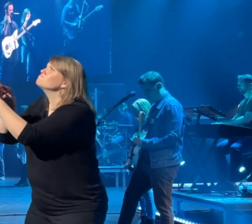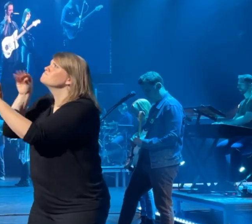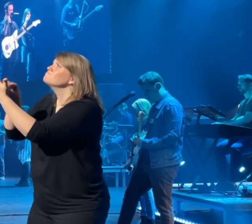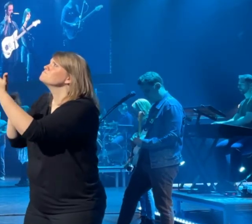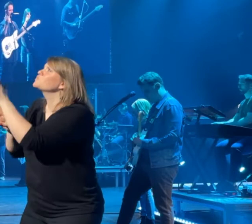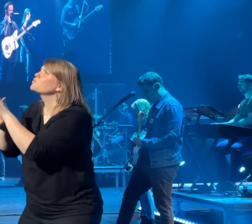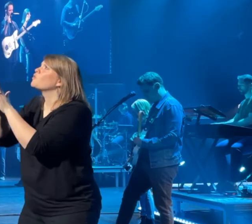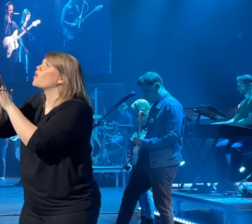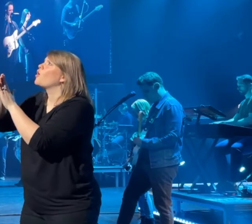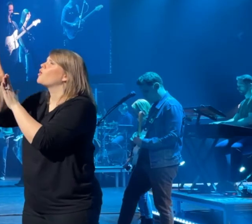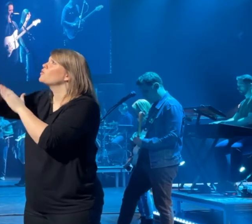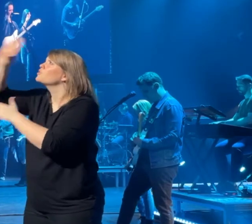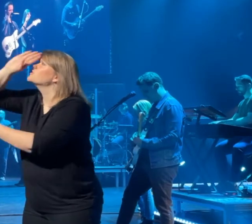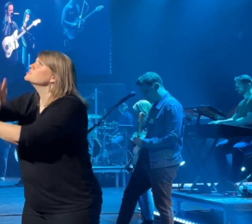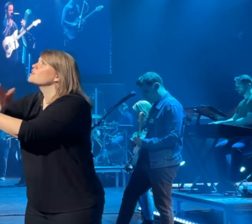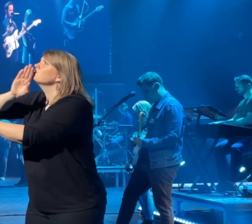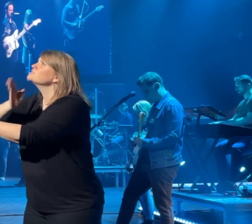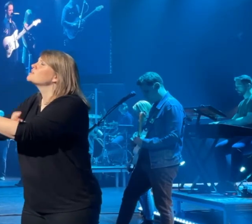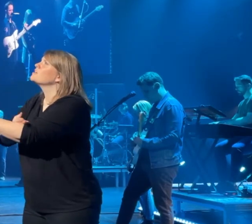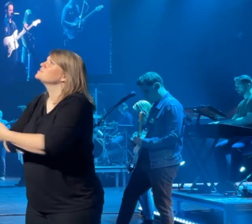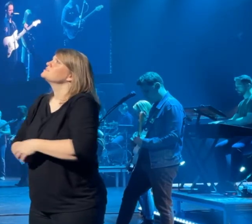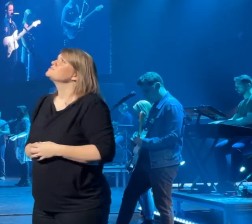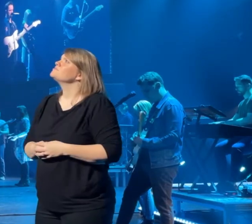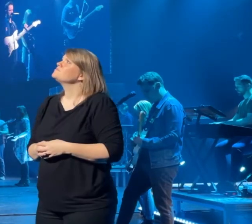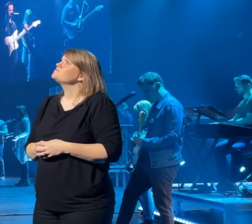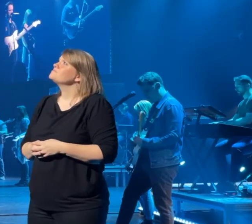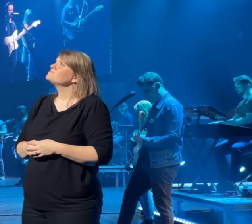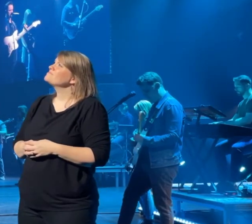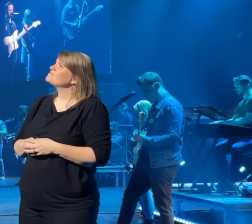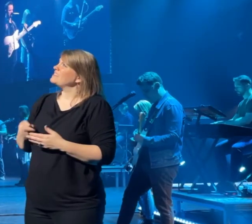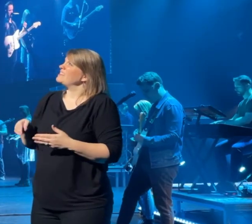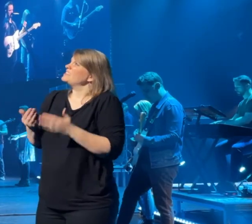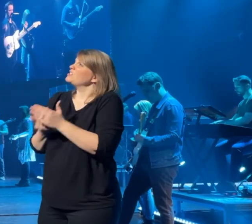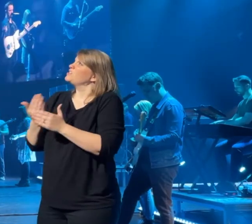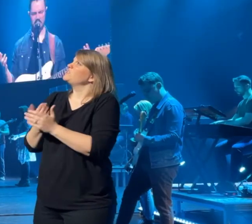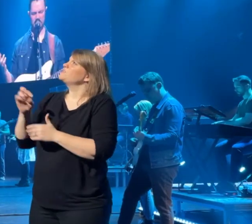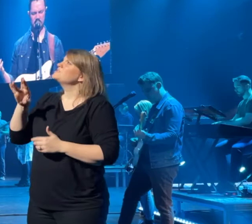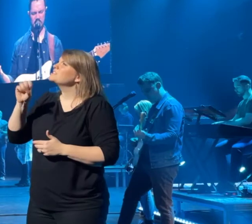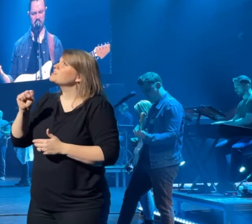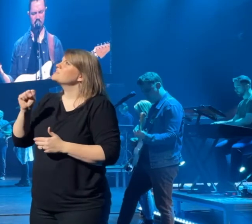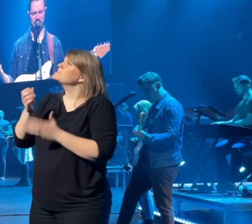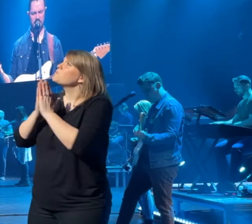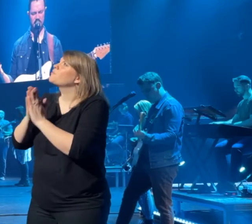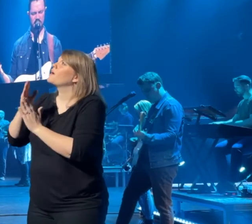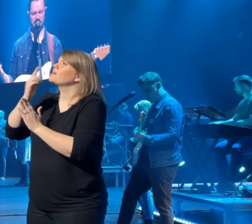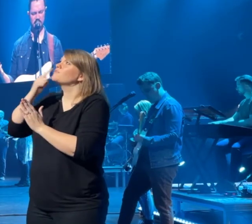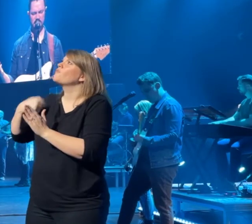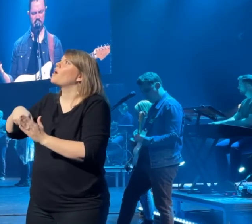God. We pray that you would speak to us in this new series, and that we would have listening ears that are open to hear your